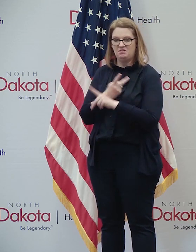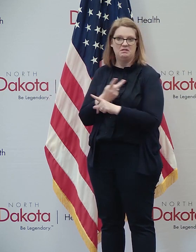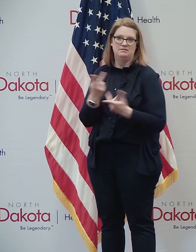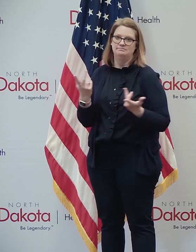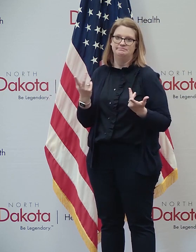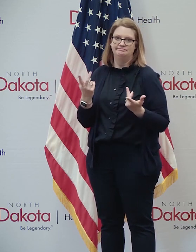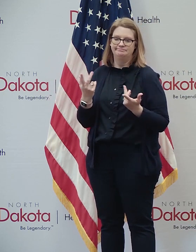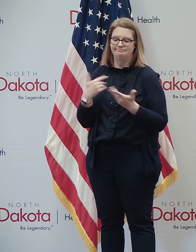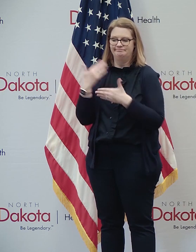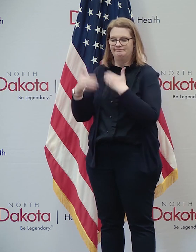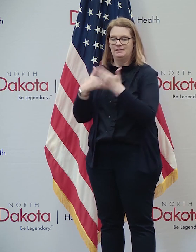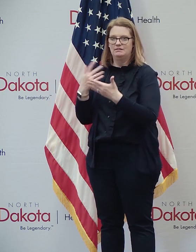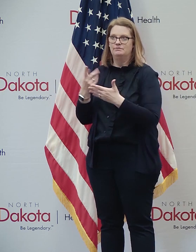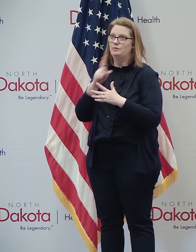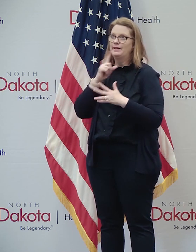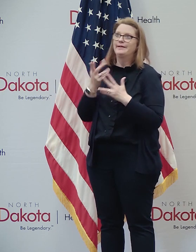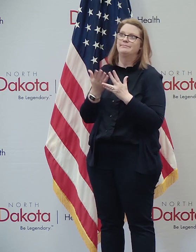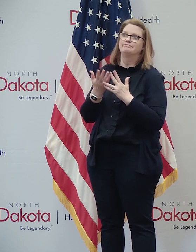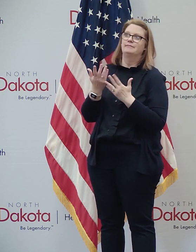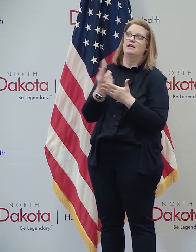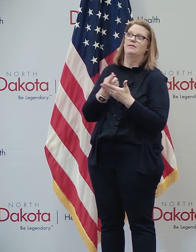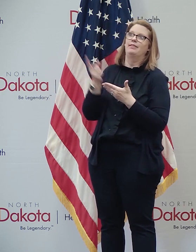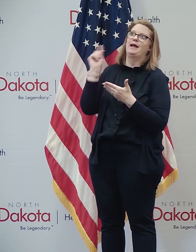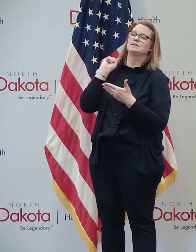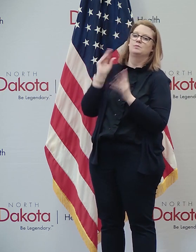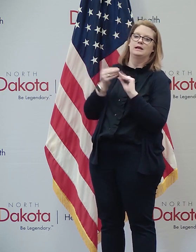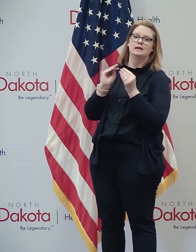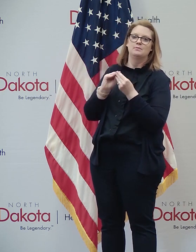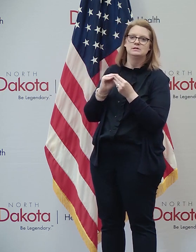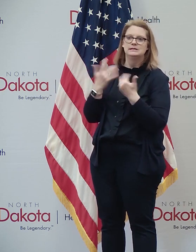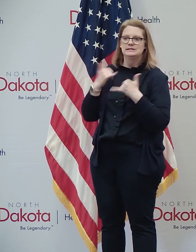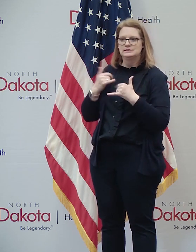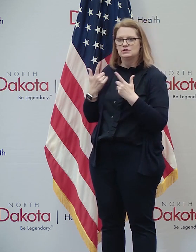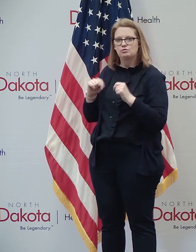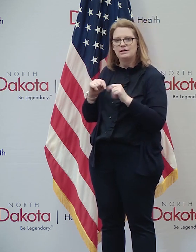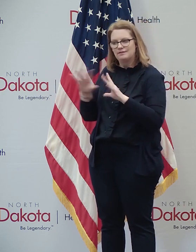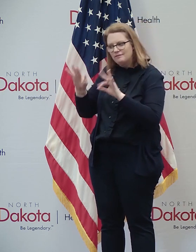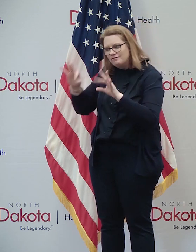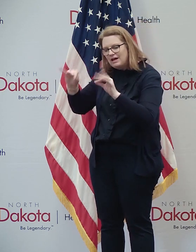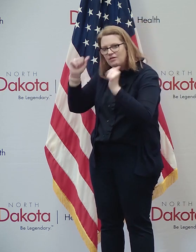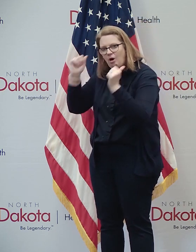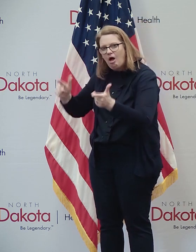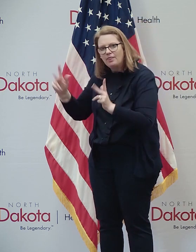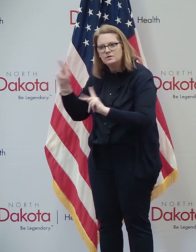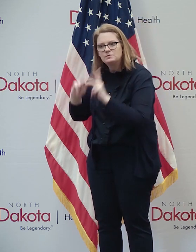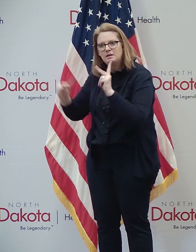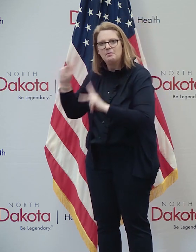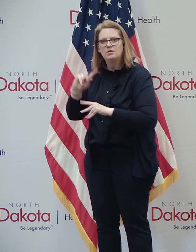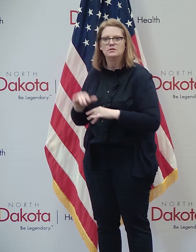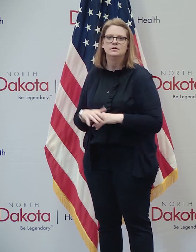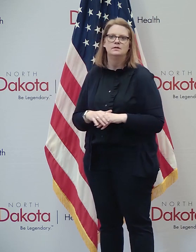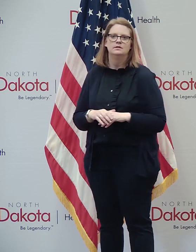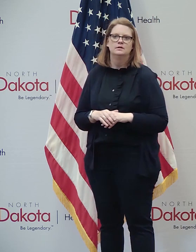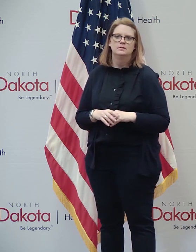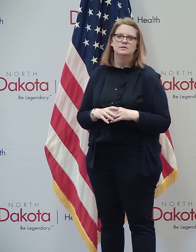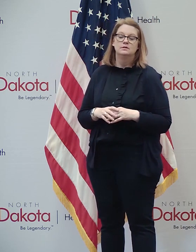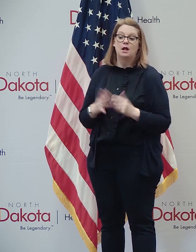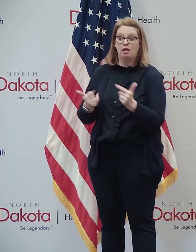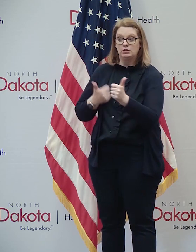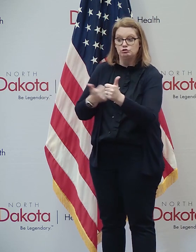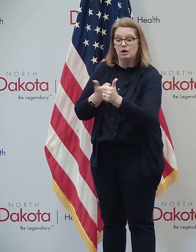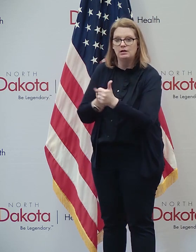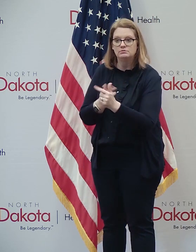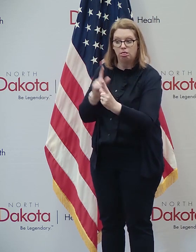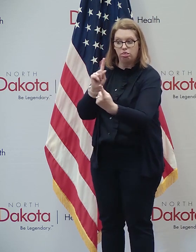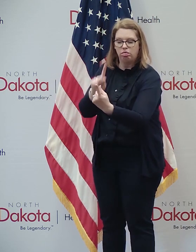of positives, you should just in your head go that we've probably identified at least 6 other people through contact tracing that need to be tested.